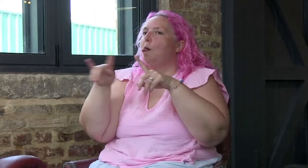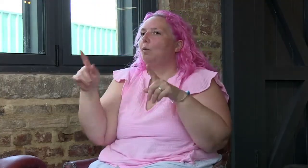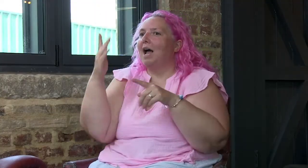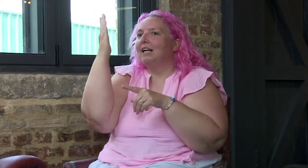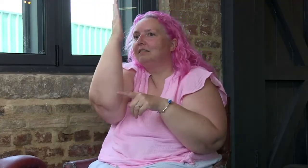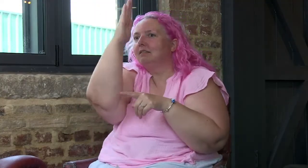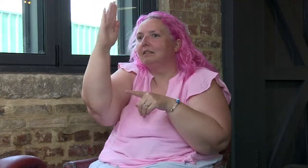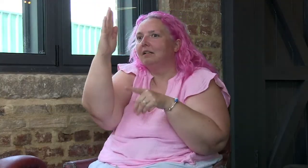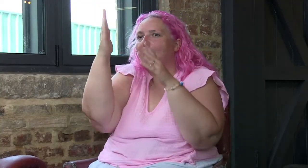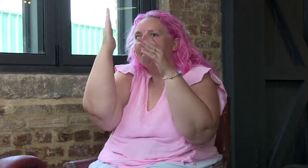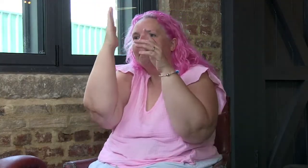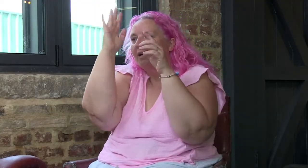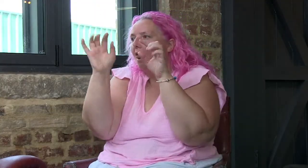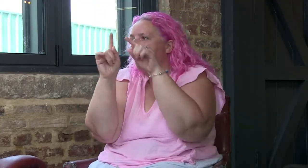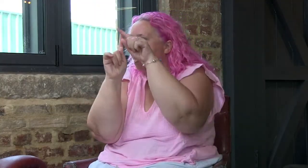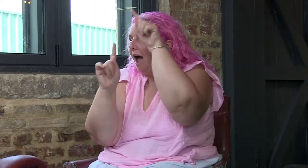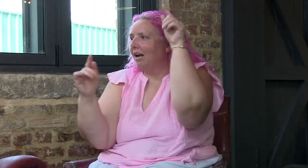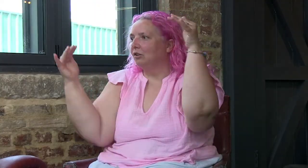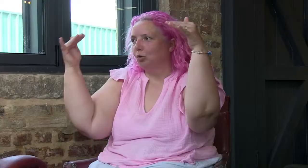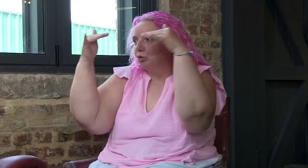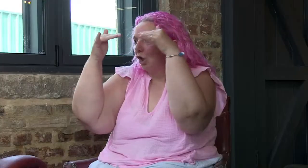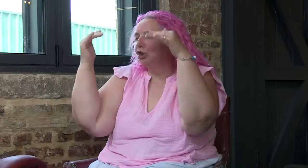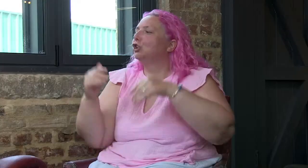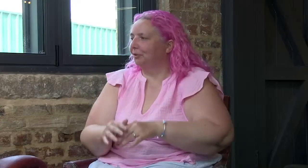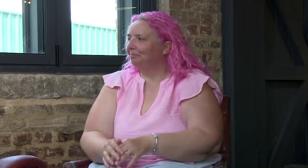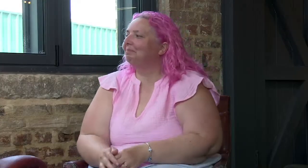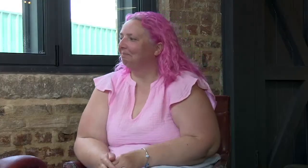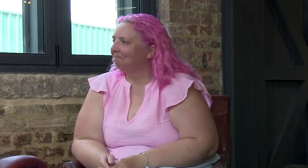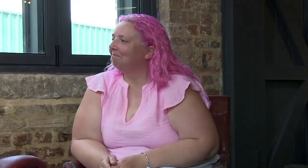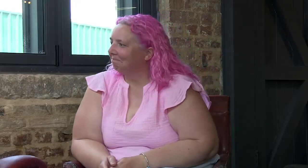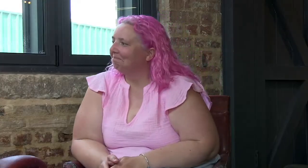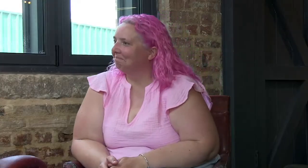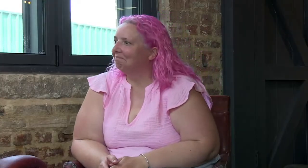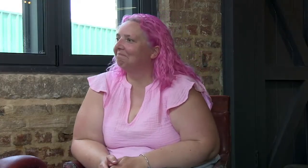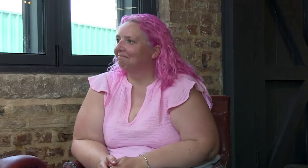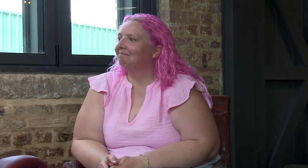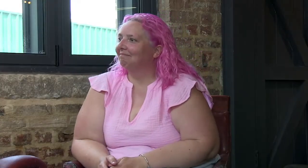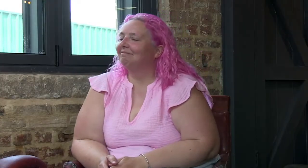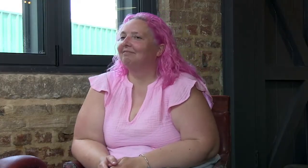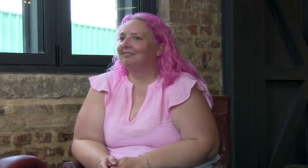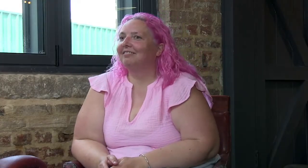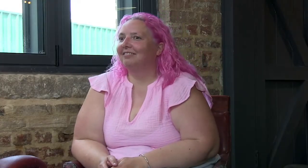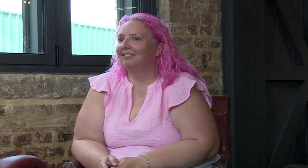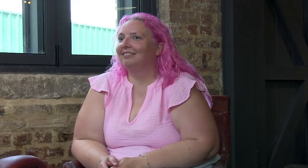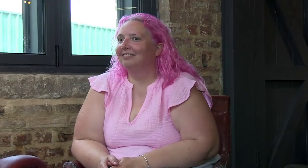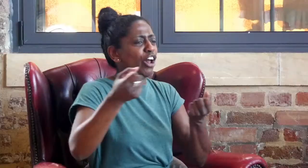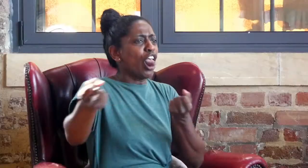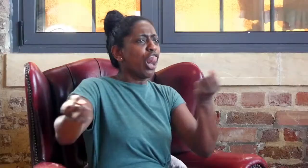reach out to each other for more. And they never quite touch. It's really interesting.